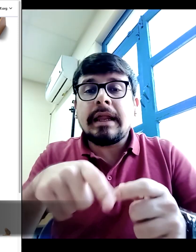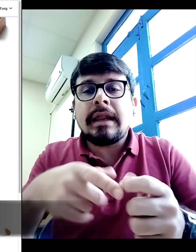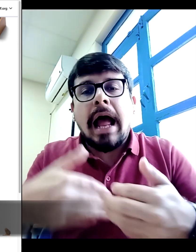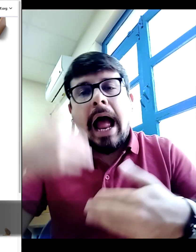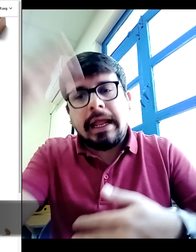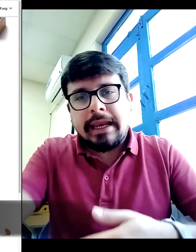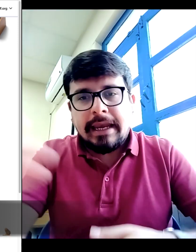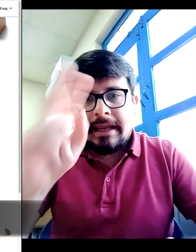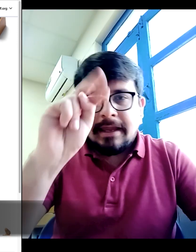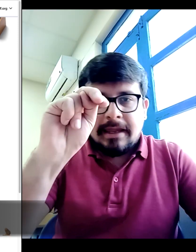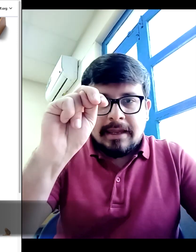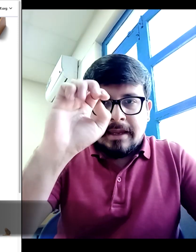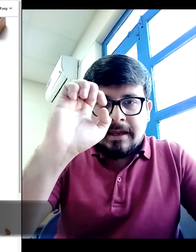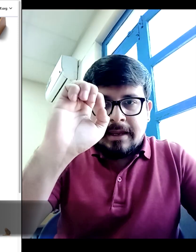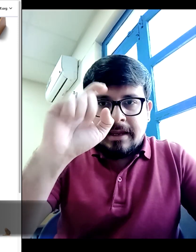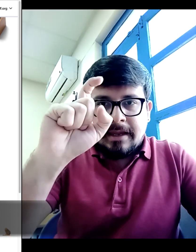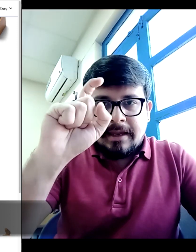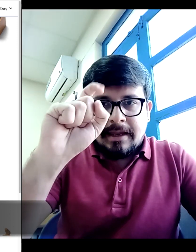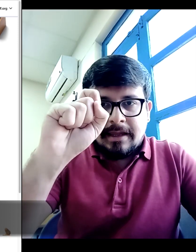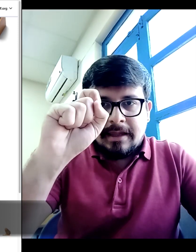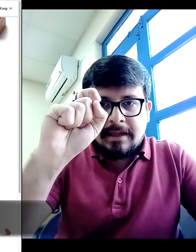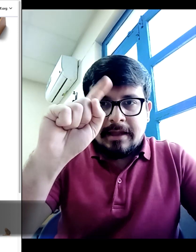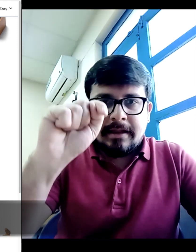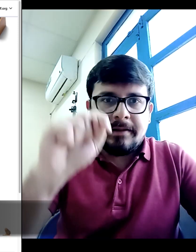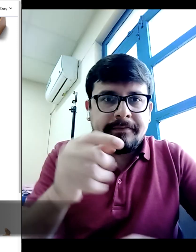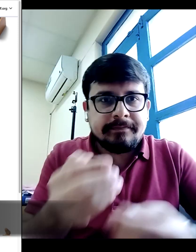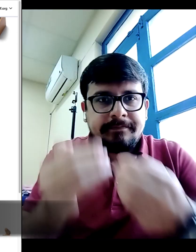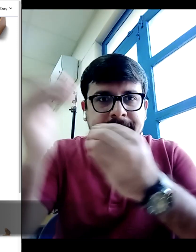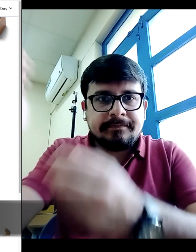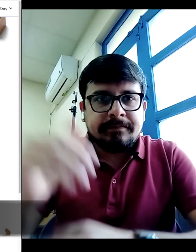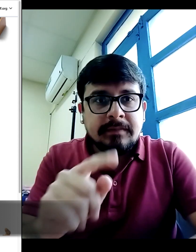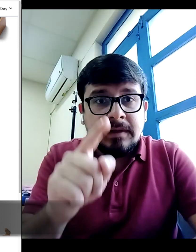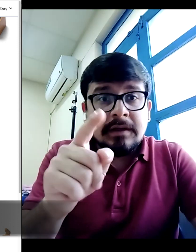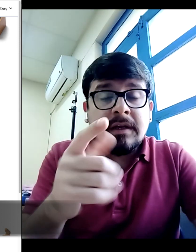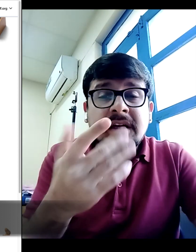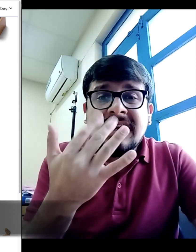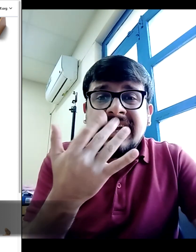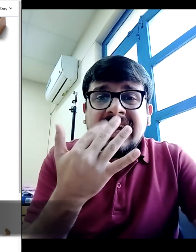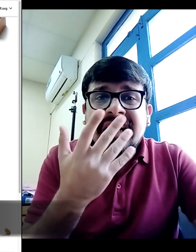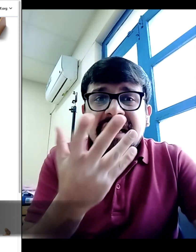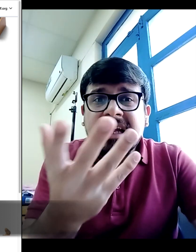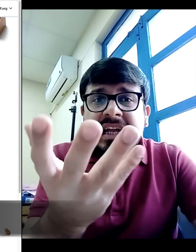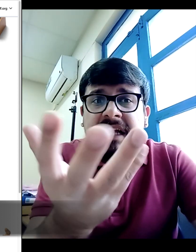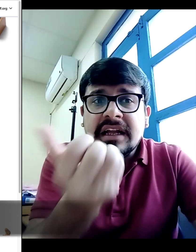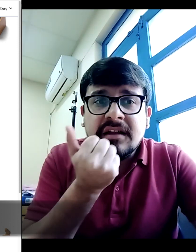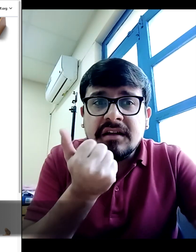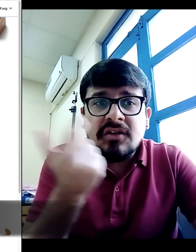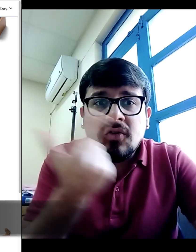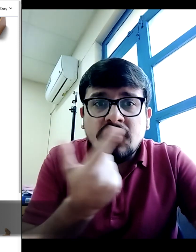Now I have to choose a visual style. It means,